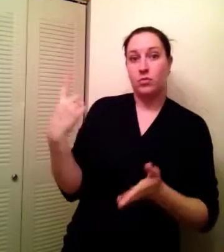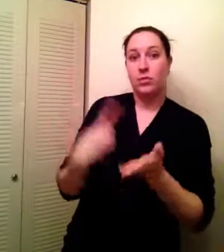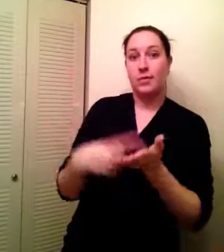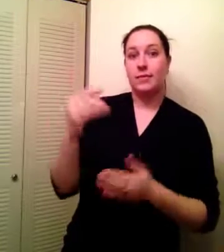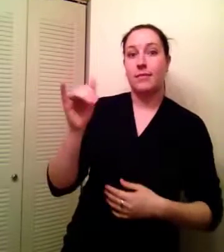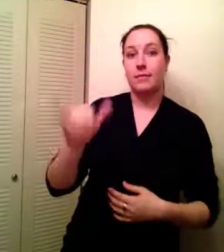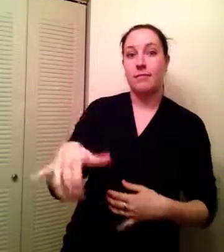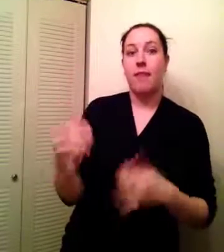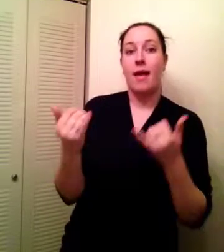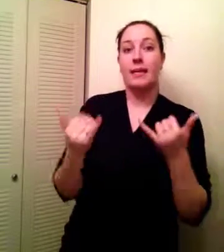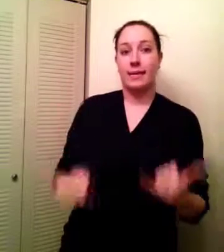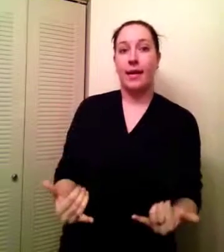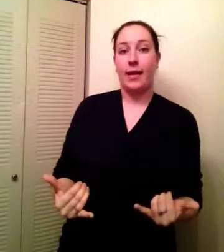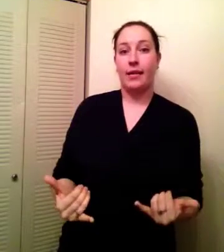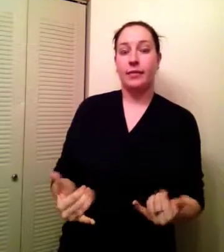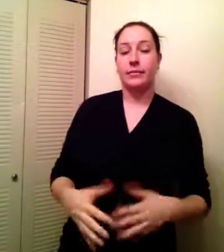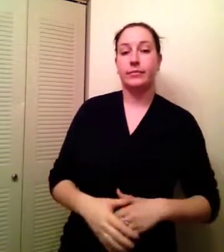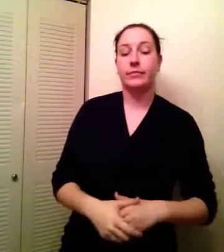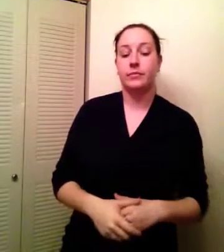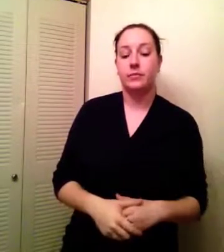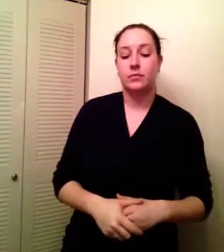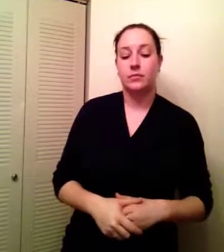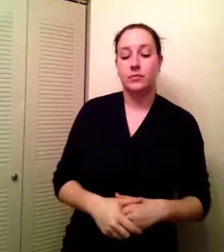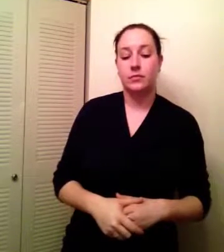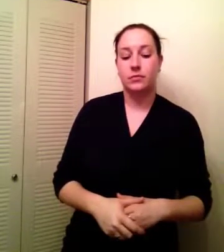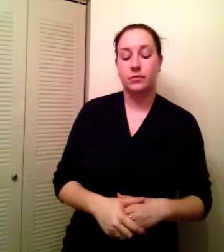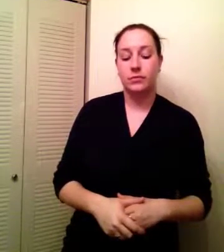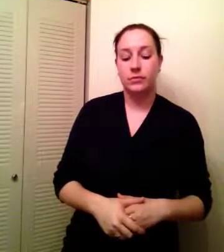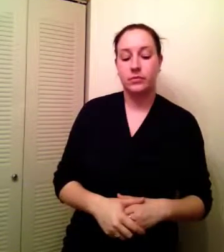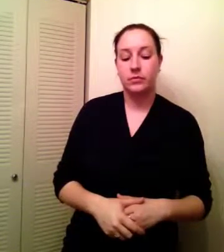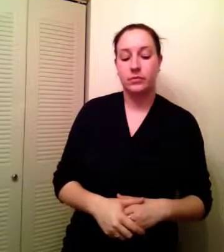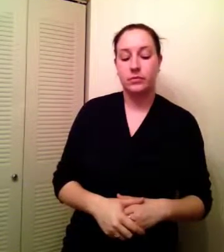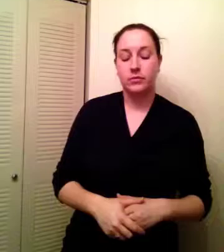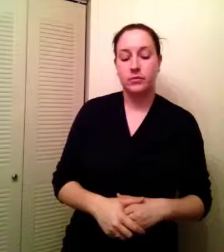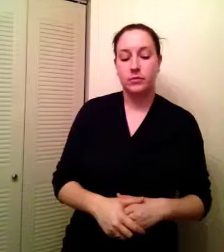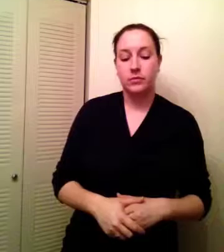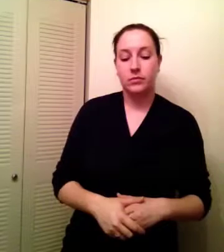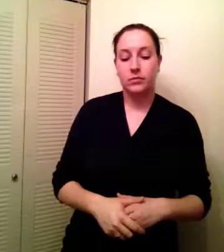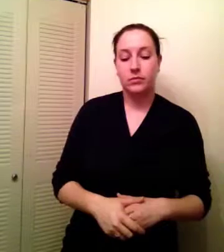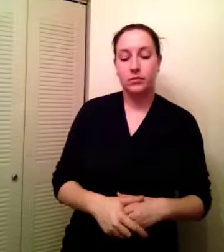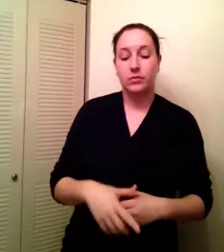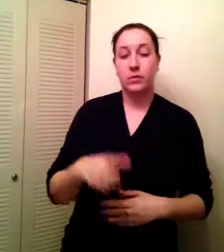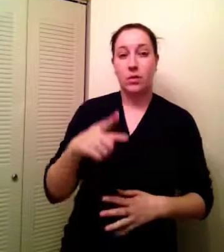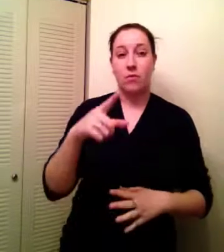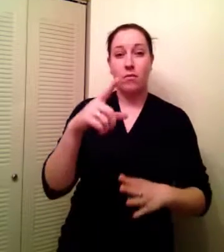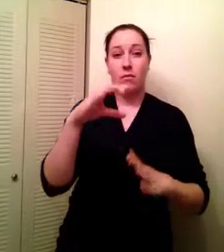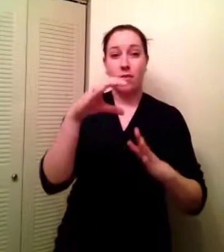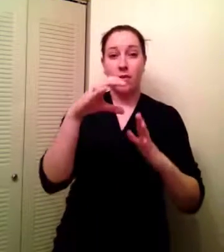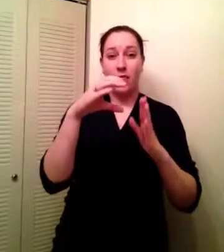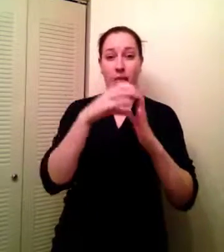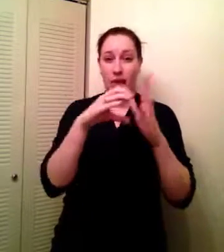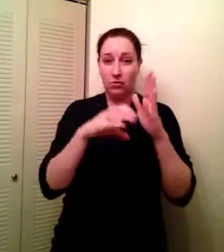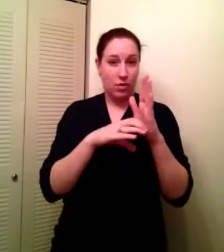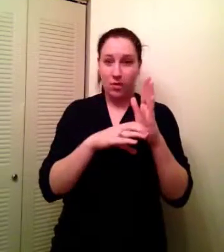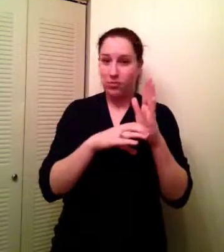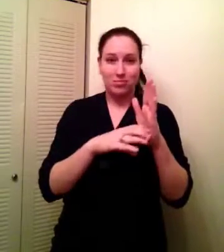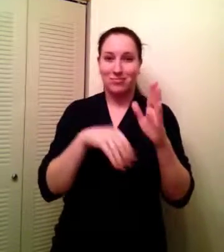that in lieu of reading that jail chapter from here. So you can forego reading that. Just focus on the other readings for this